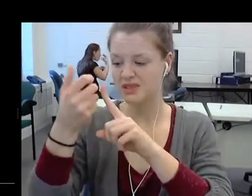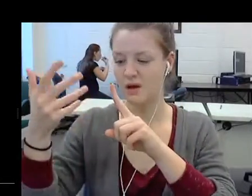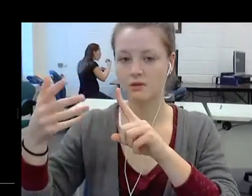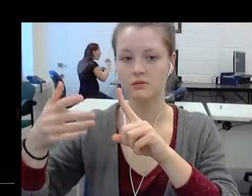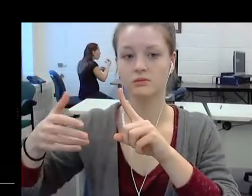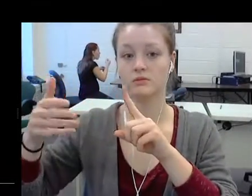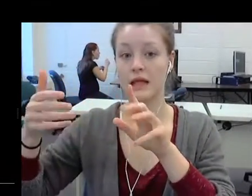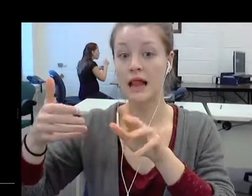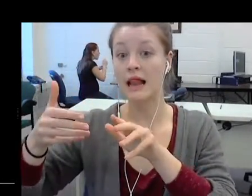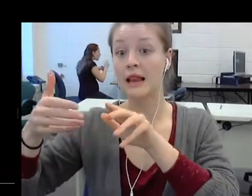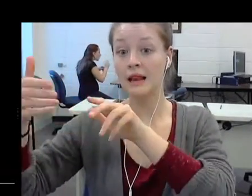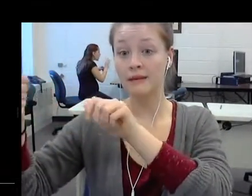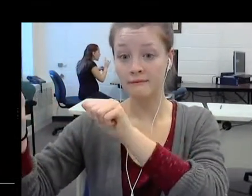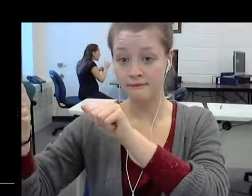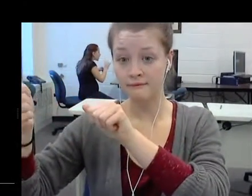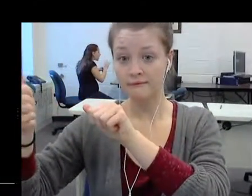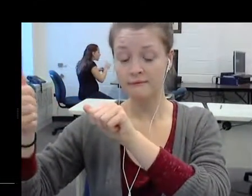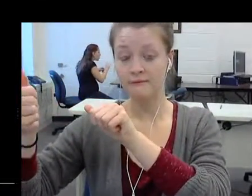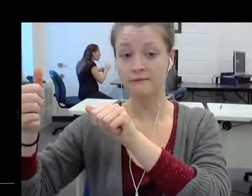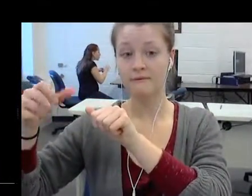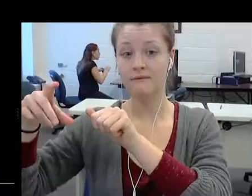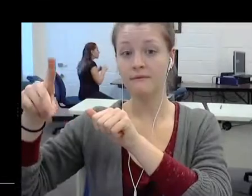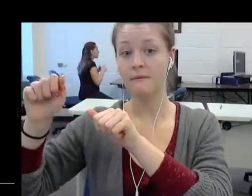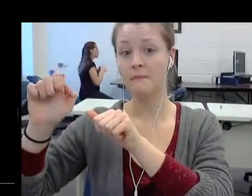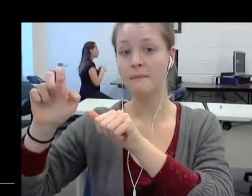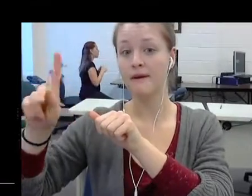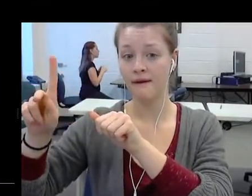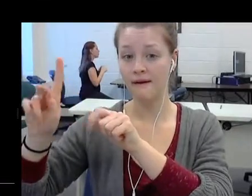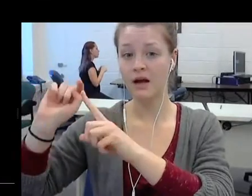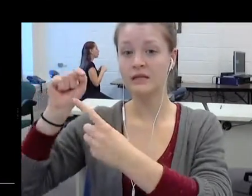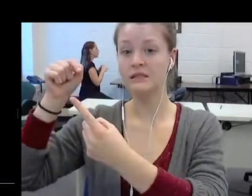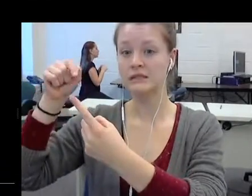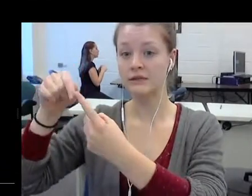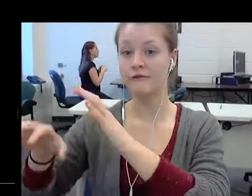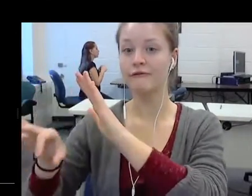until find mate.